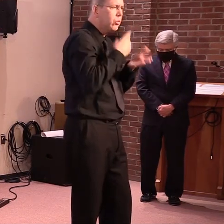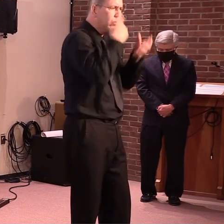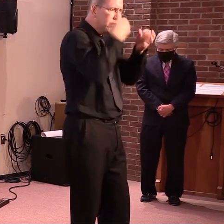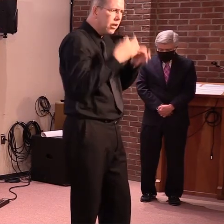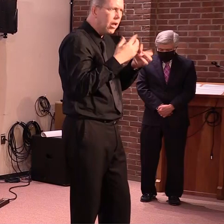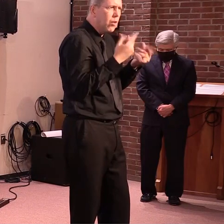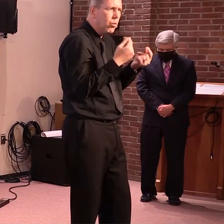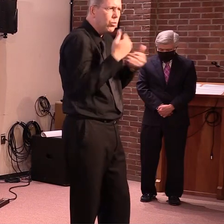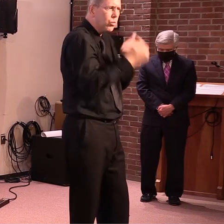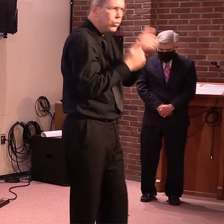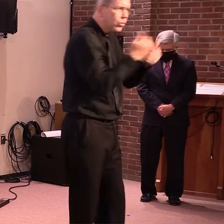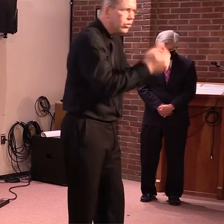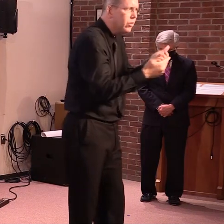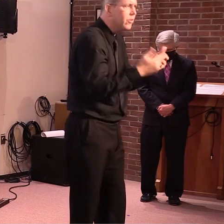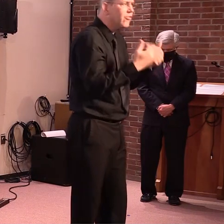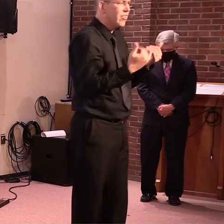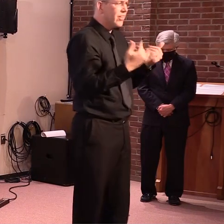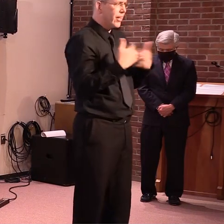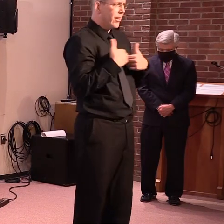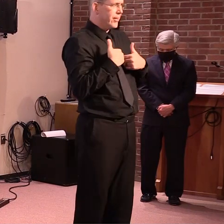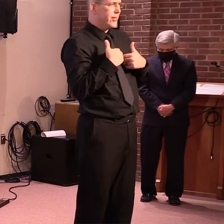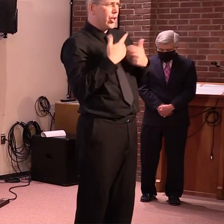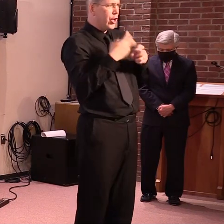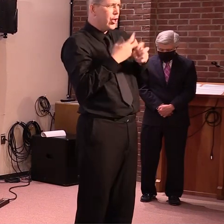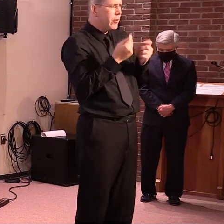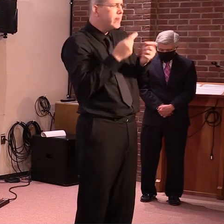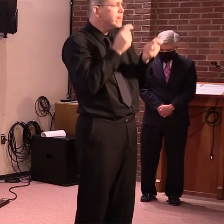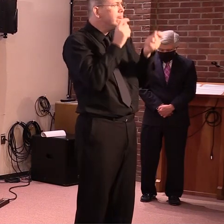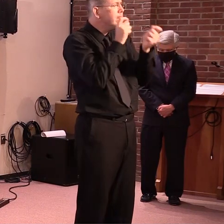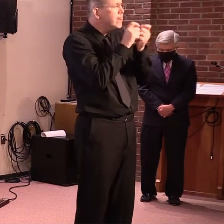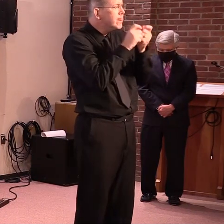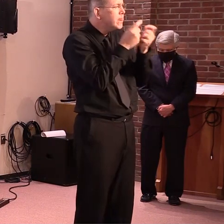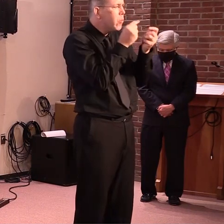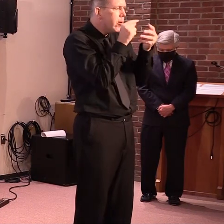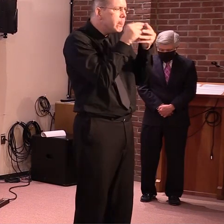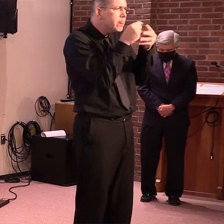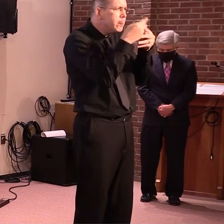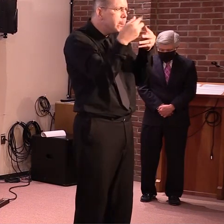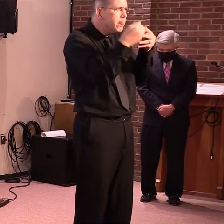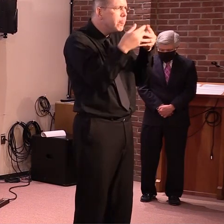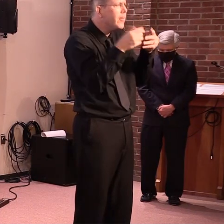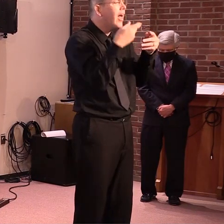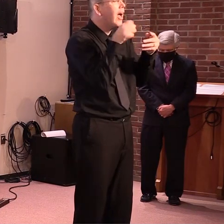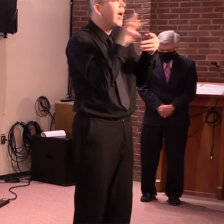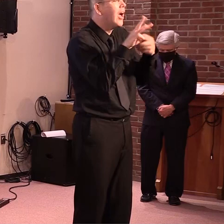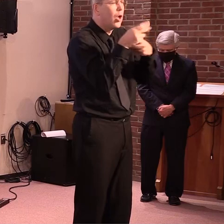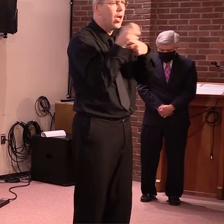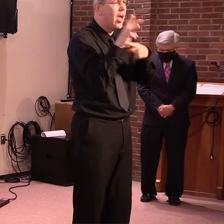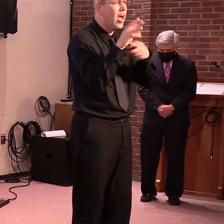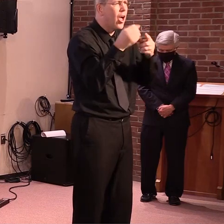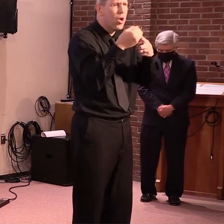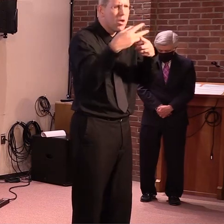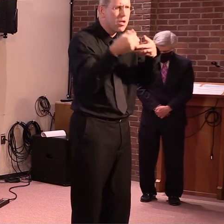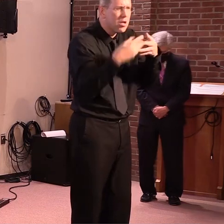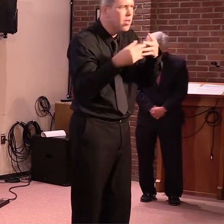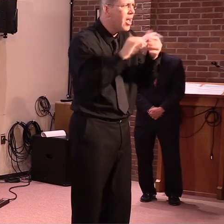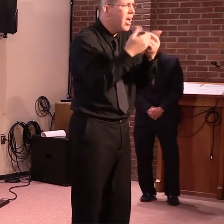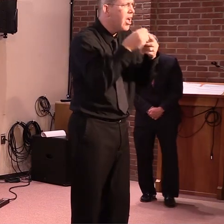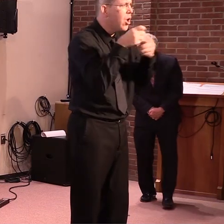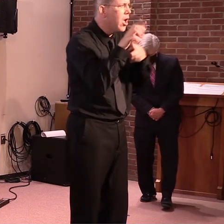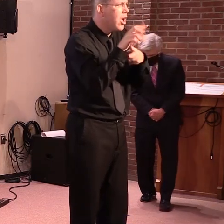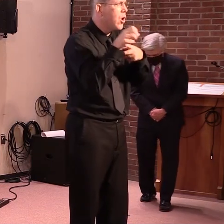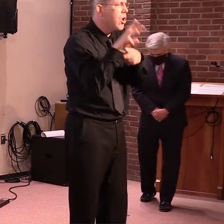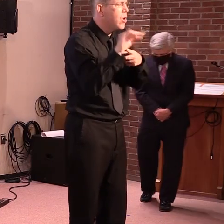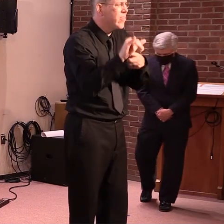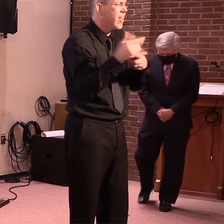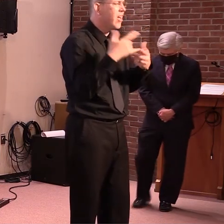So yes, we will evolve our guidance. We will adapt it based on the public health circumstances. But we also have a lot of practical decision making to